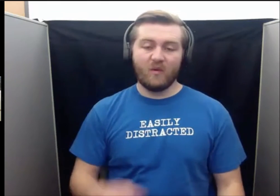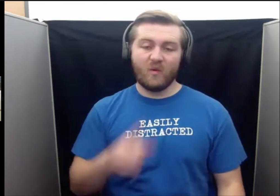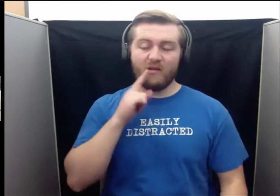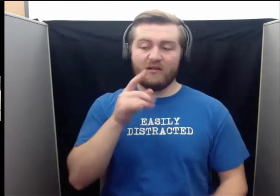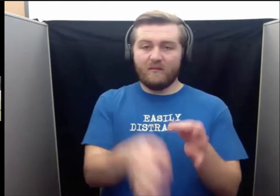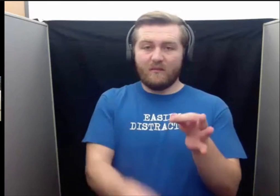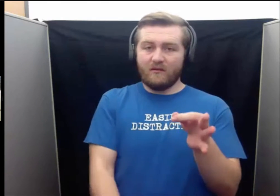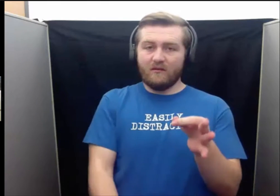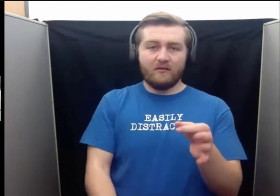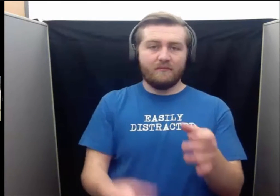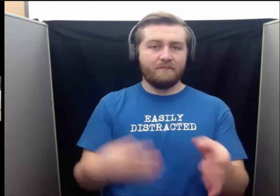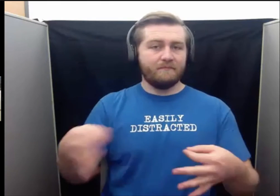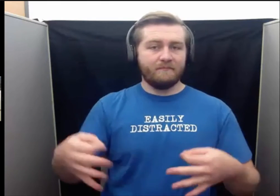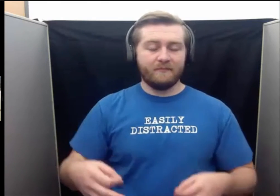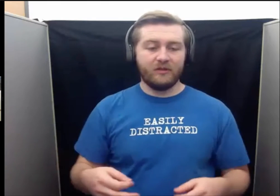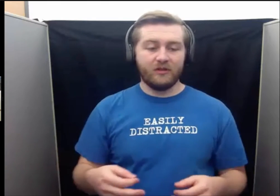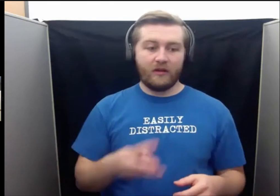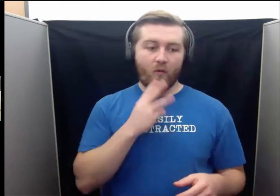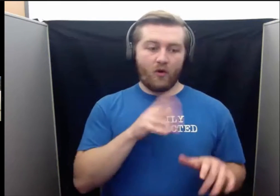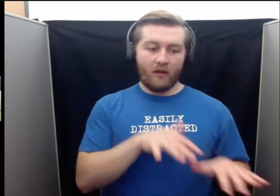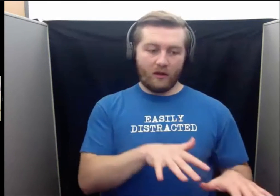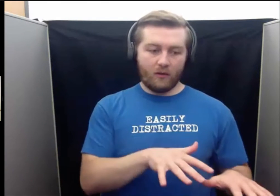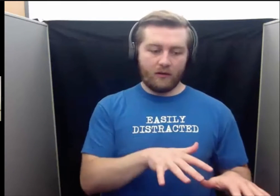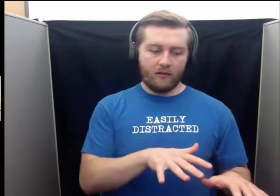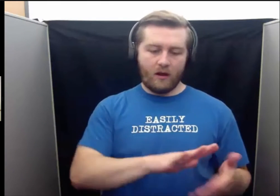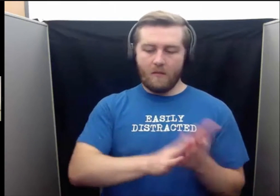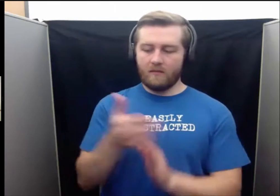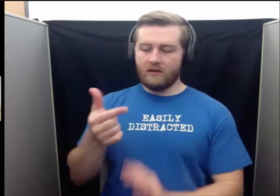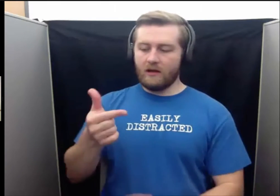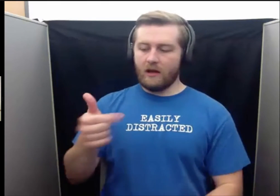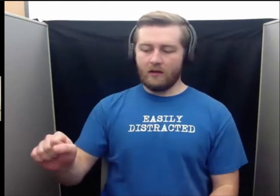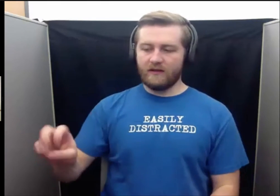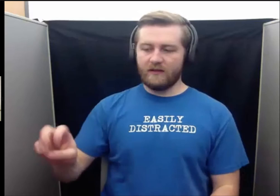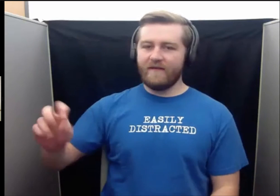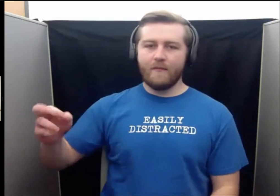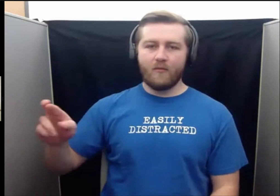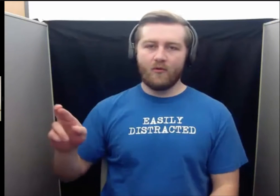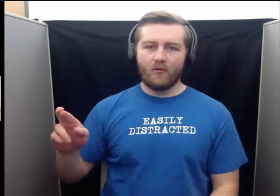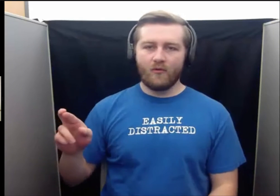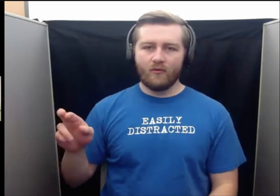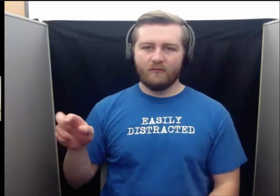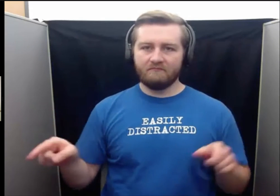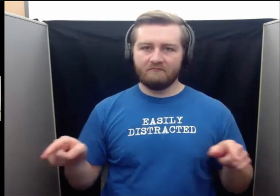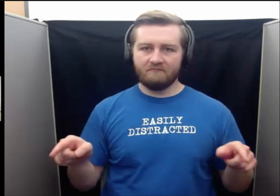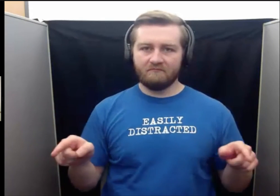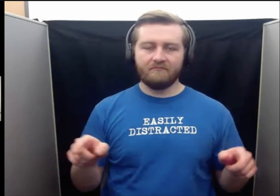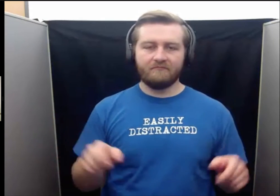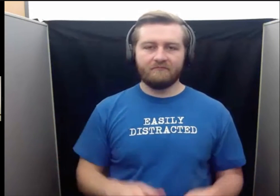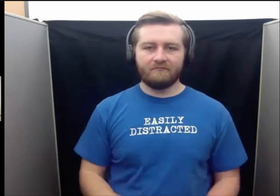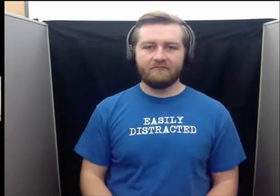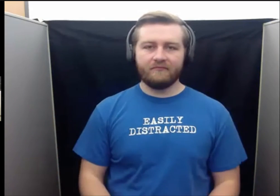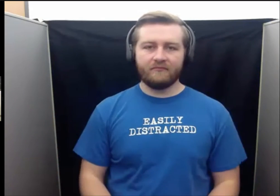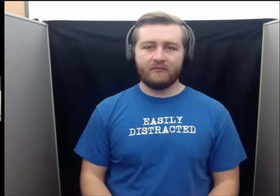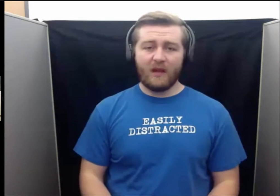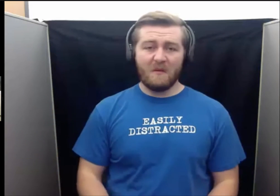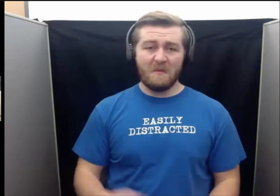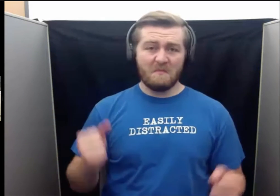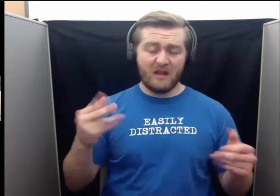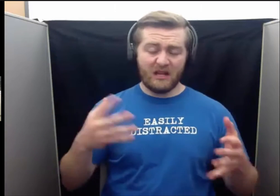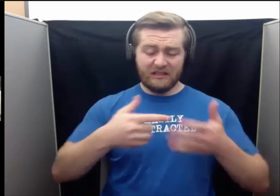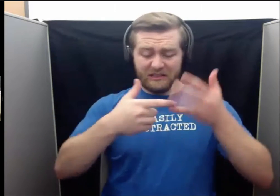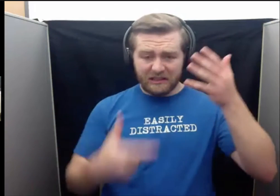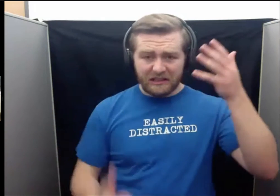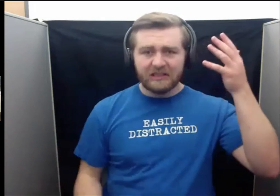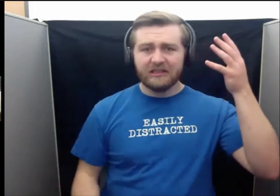gas phase. And there are probably 50 different variables that can influence the rate of evaporation, and we'll talk